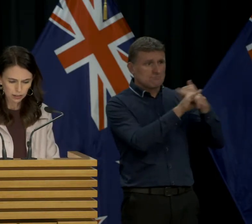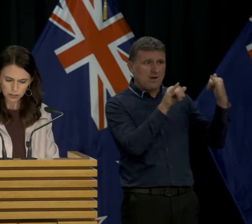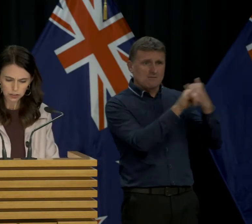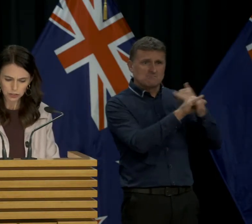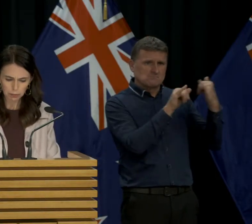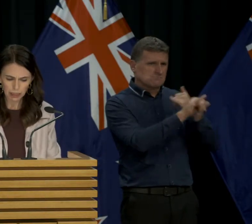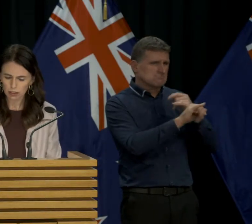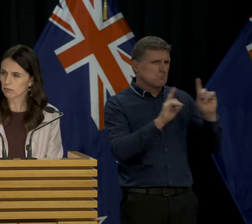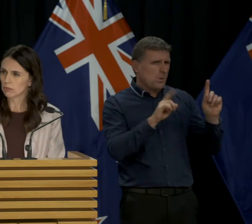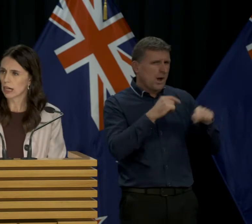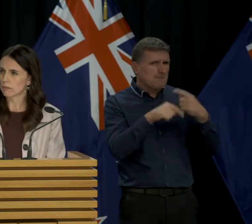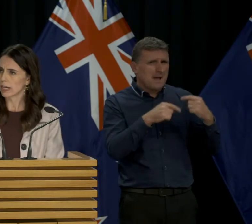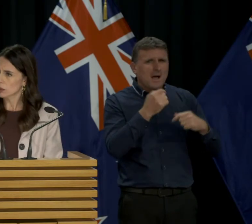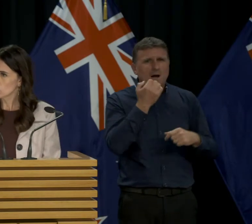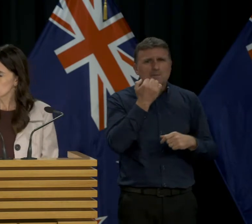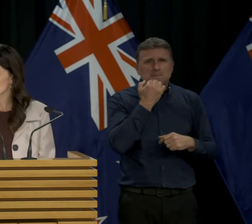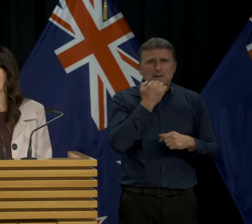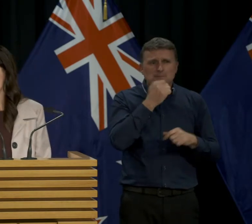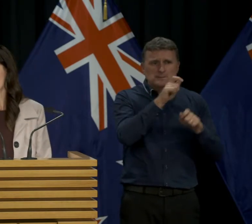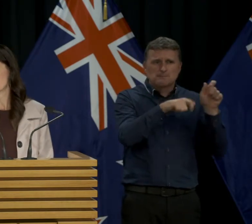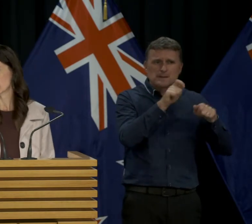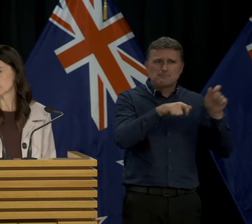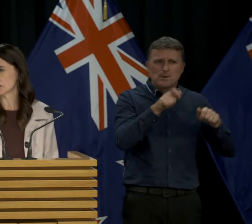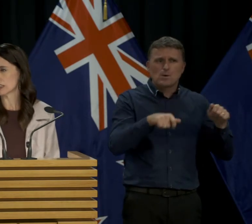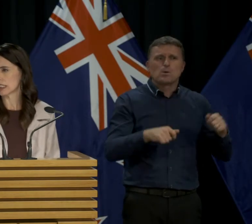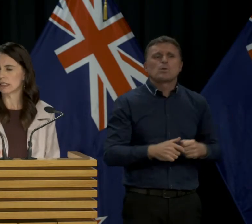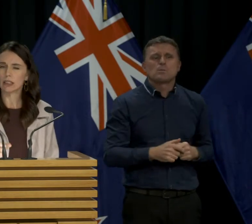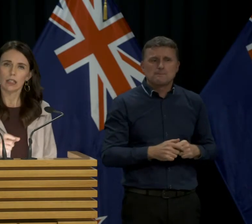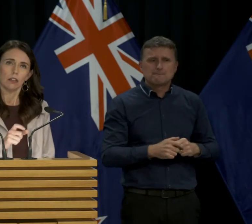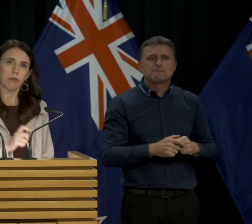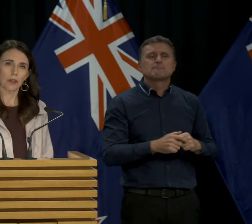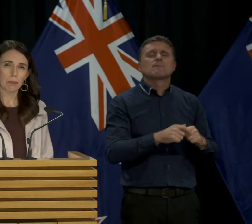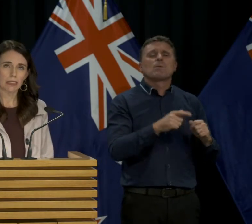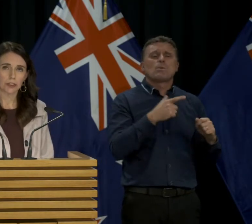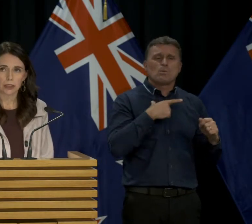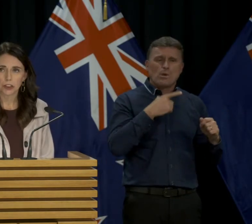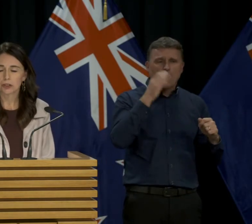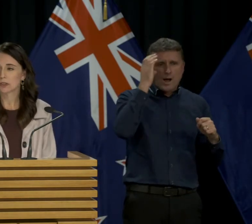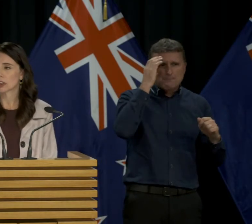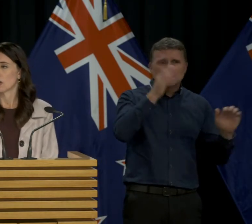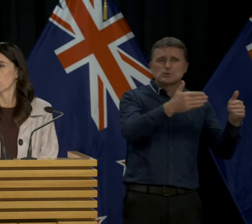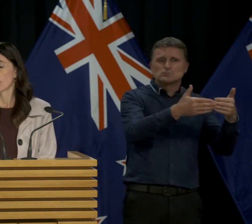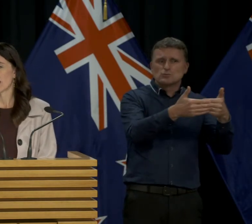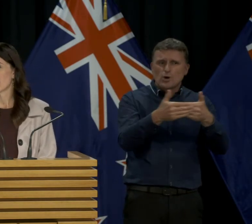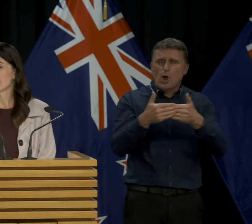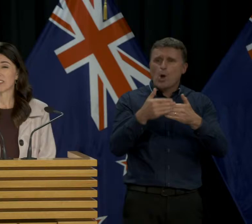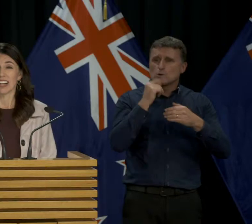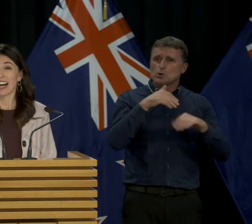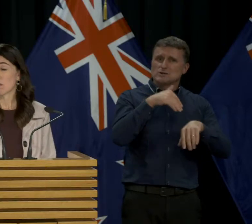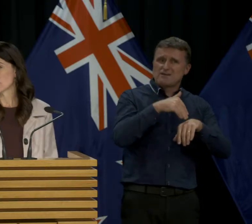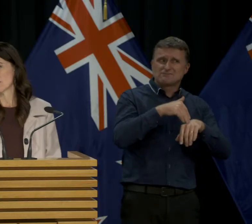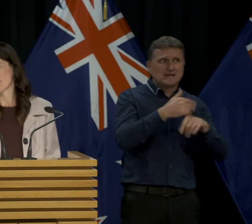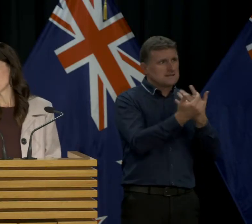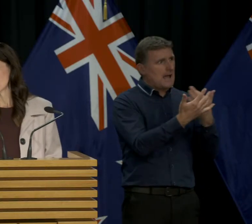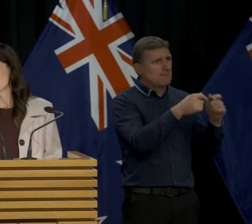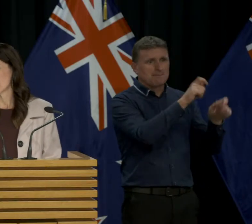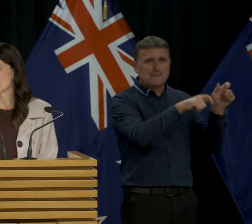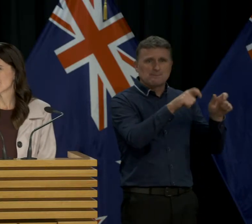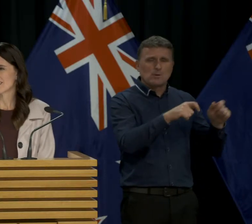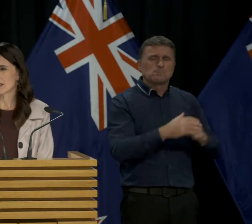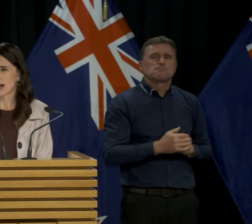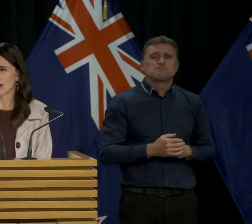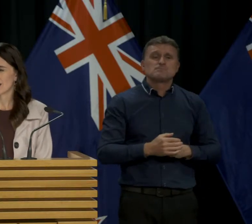are concerned about at all. We always keep contingency for any potential issues. We have upwards of